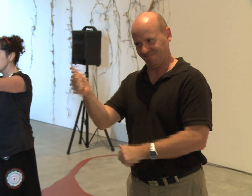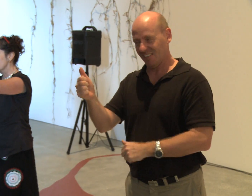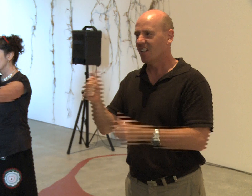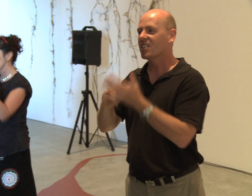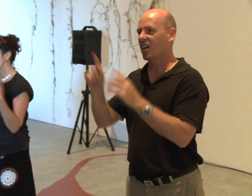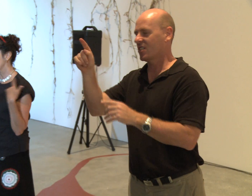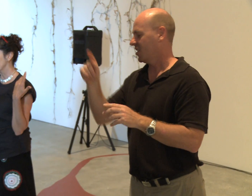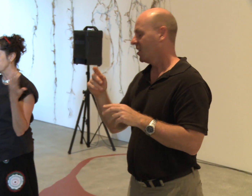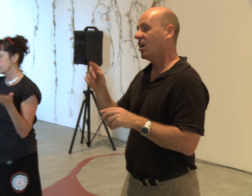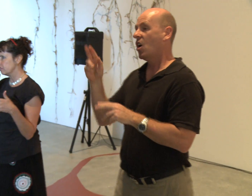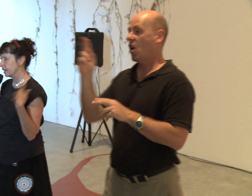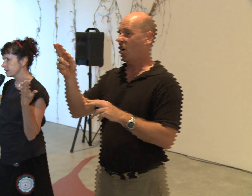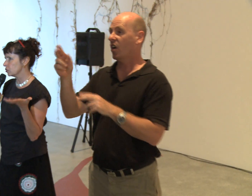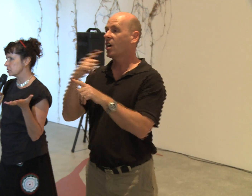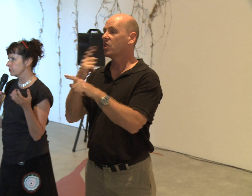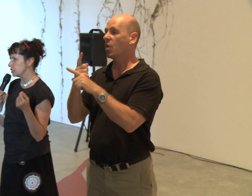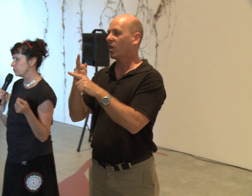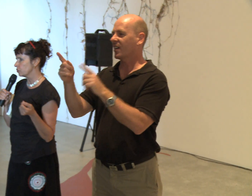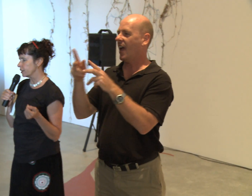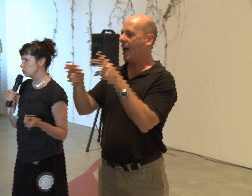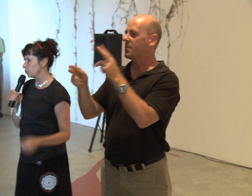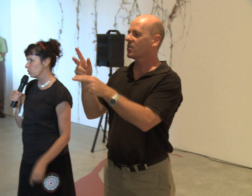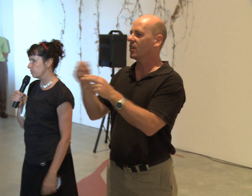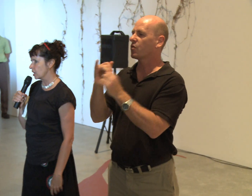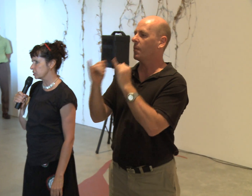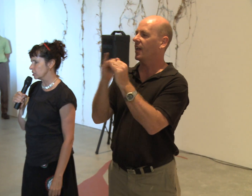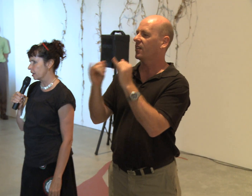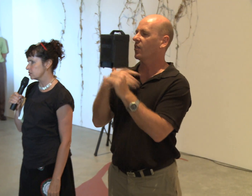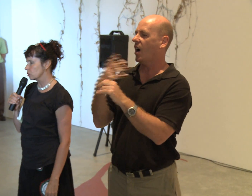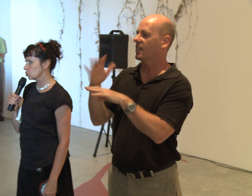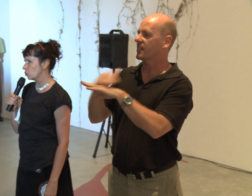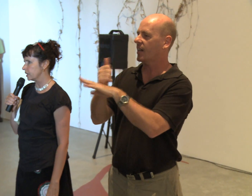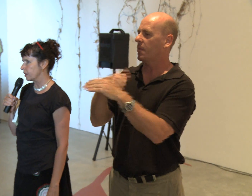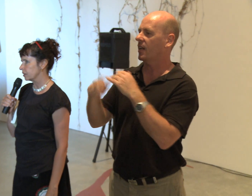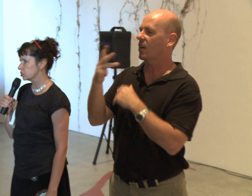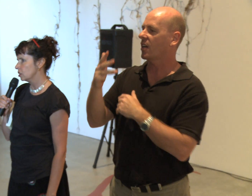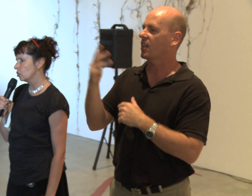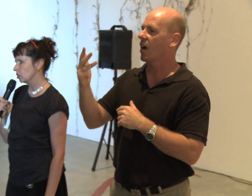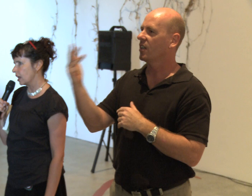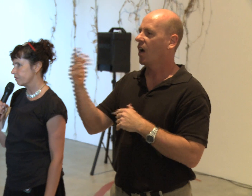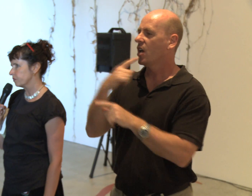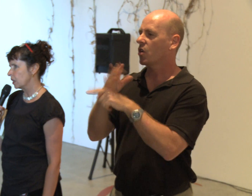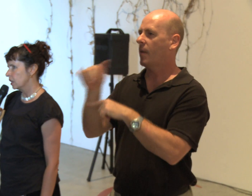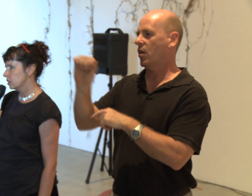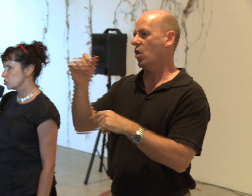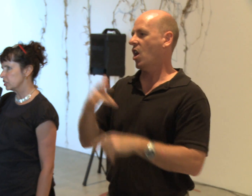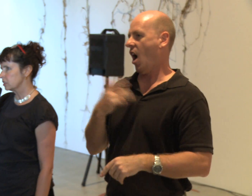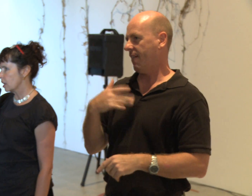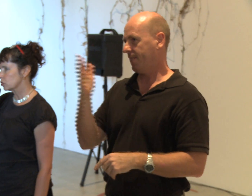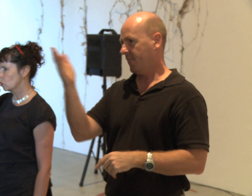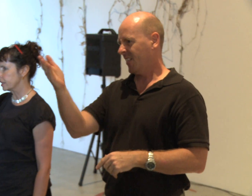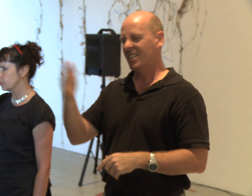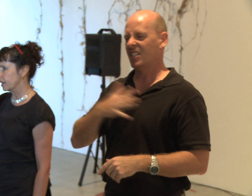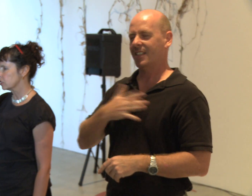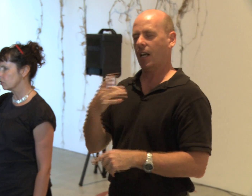So this is her talking. There are excerpts of an interview that I did with her in '99, sort of talking about her life. She didn't